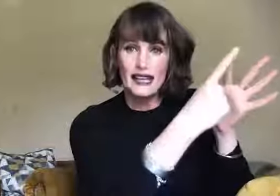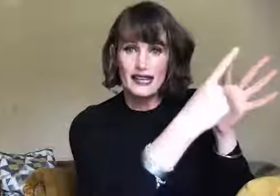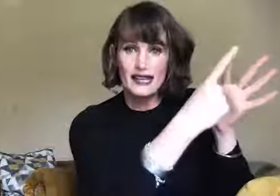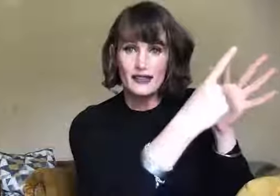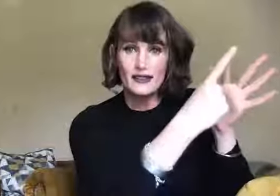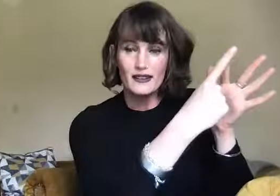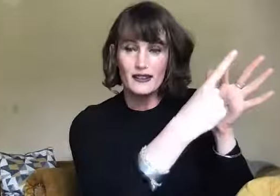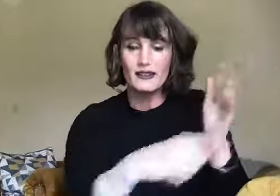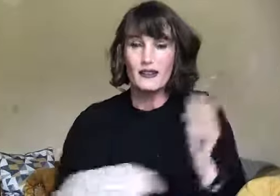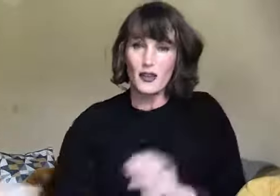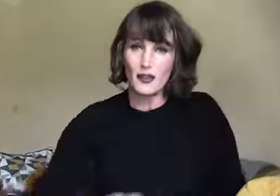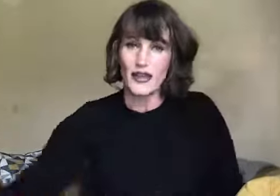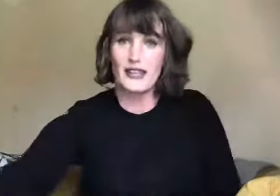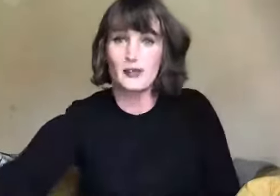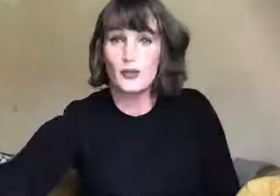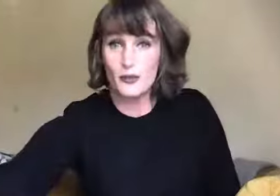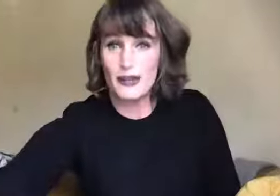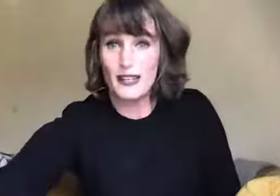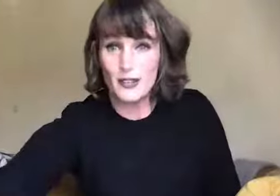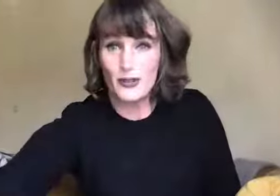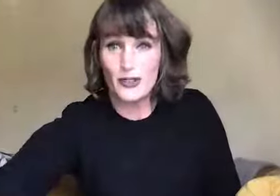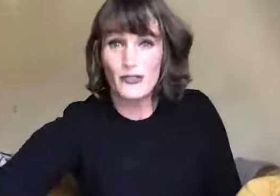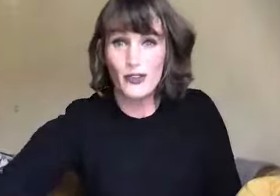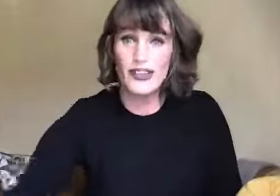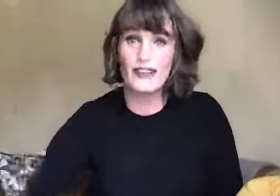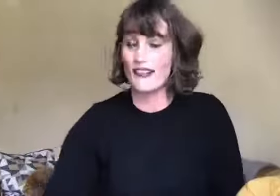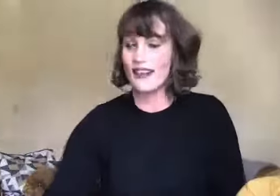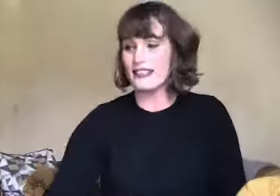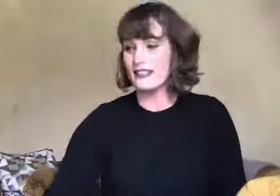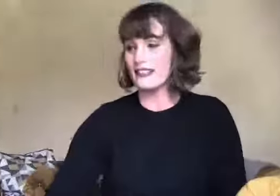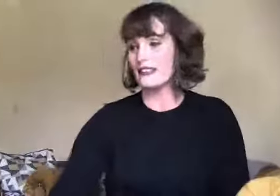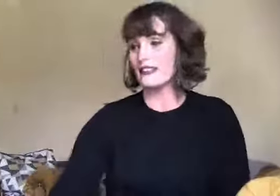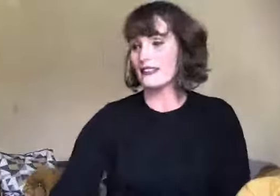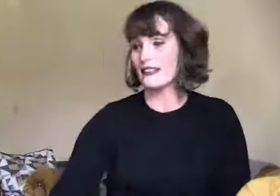C-L-A-I-R-E. Okay, so I just want to make sure that you've got that right.